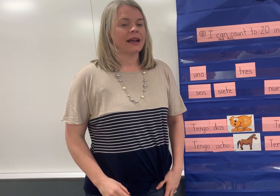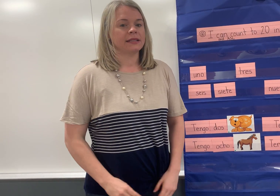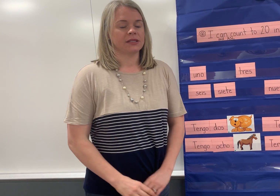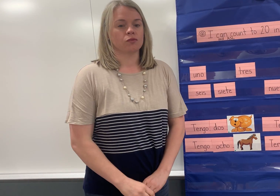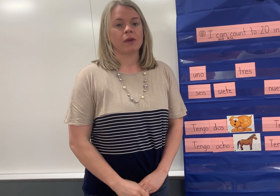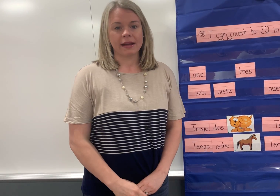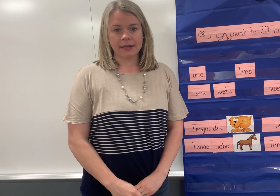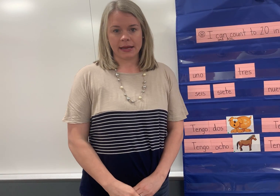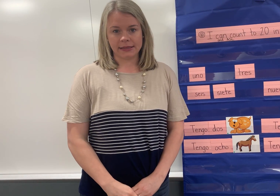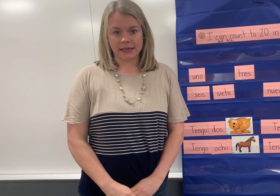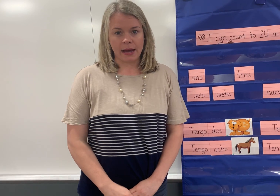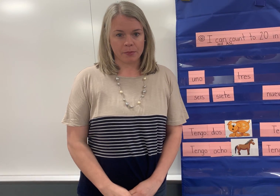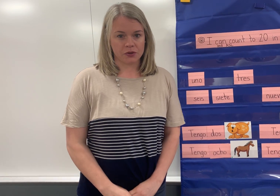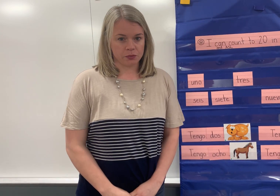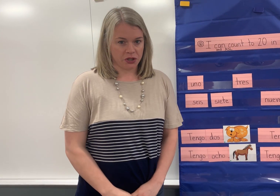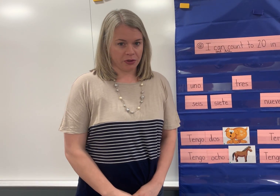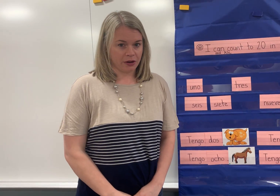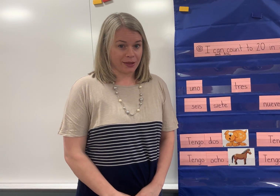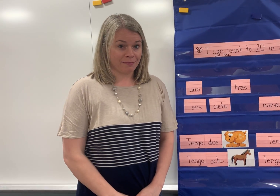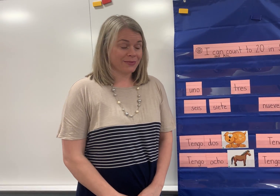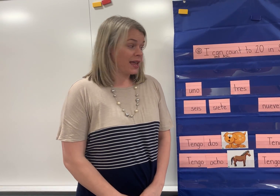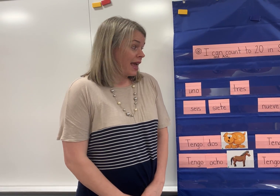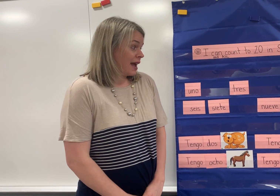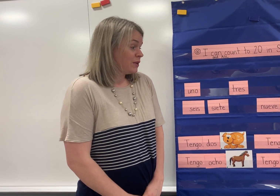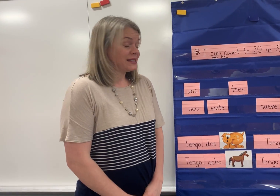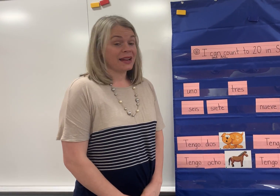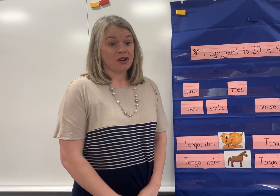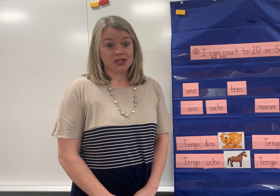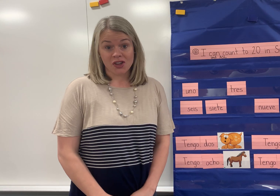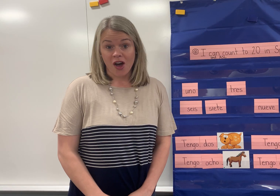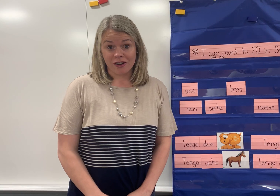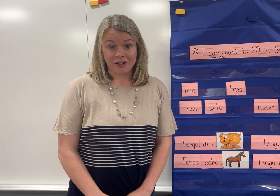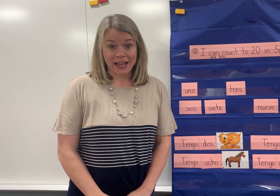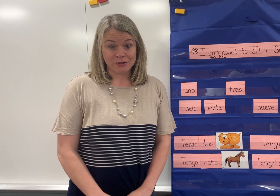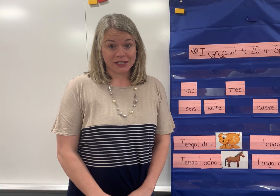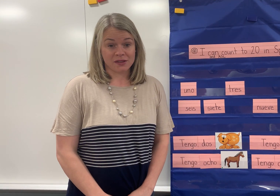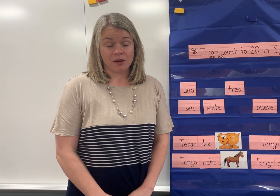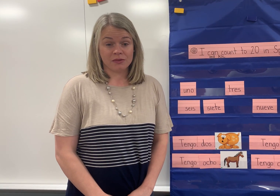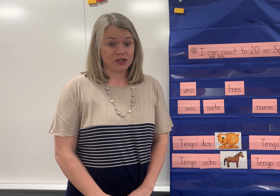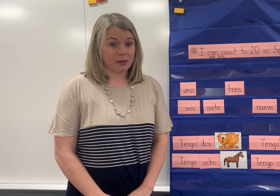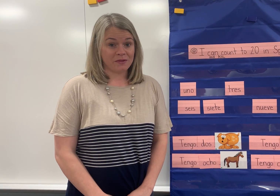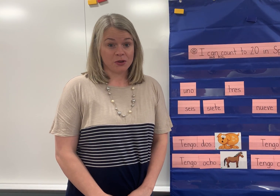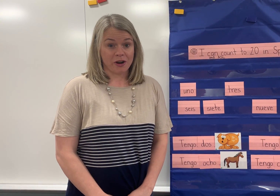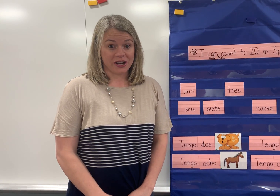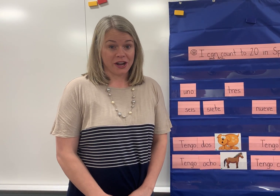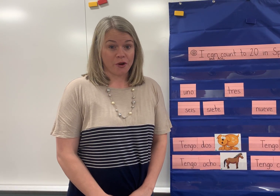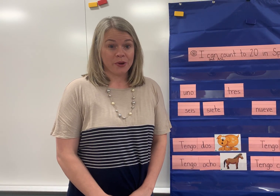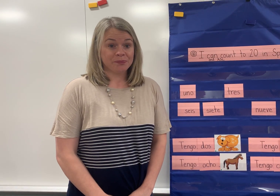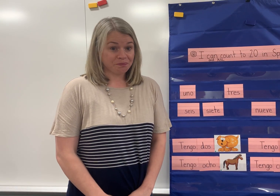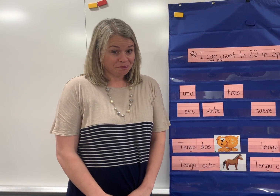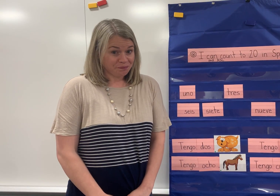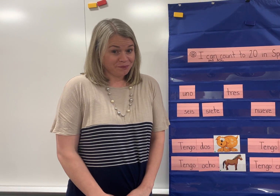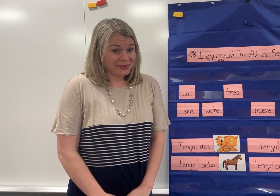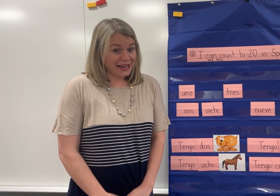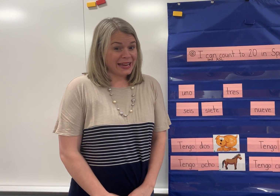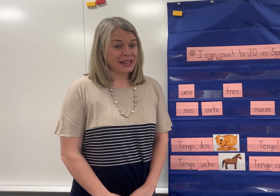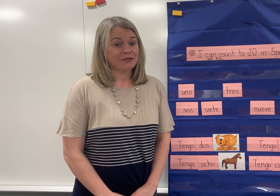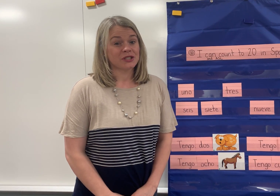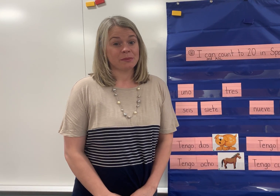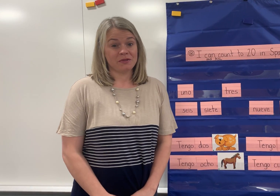practice recognizing numbers when you hear them. And we sang our song, our counting song, which some of you already know. And for some of you, it